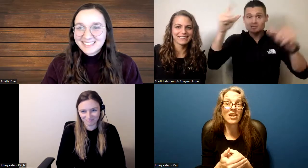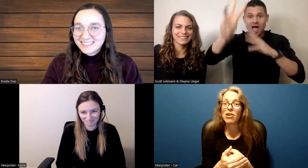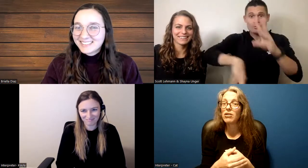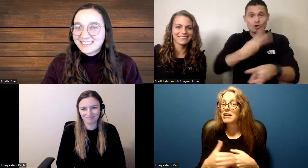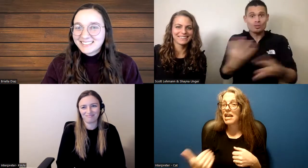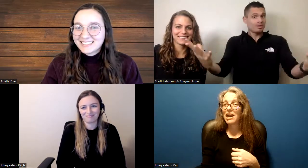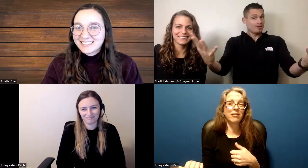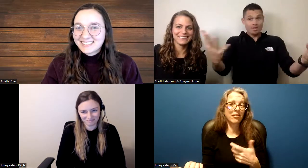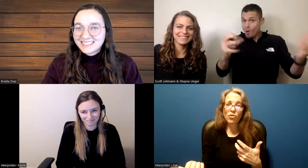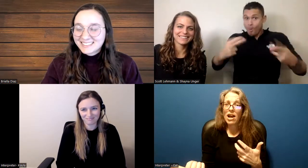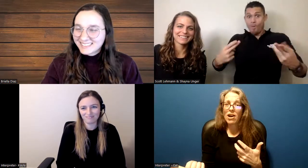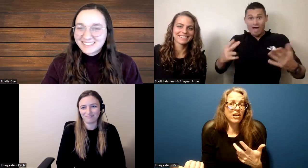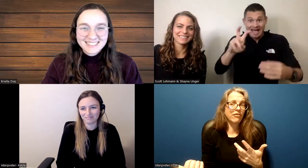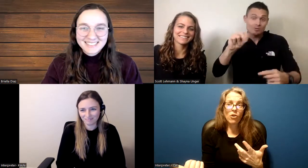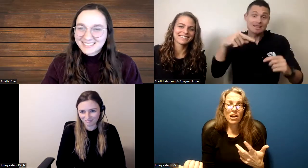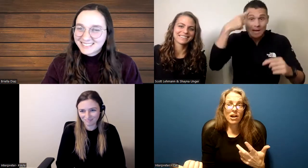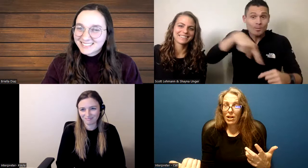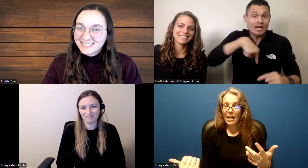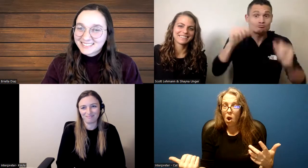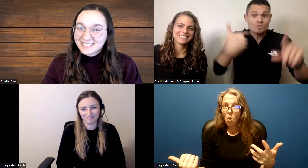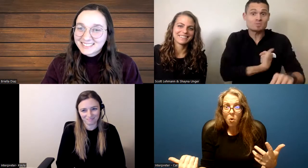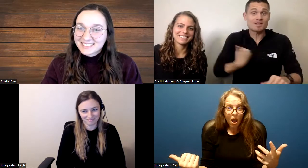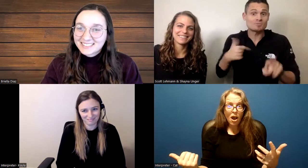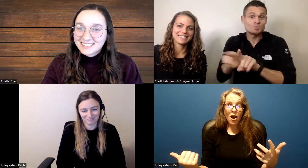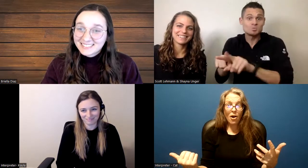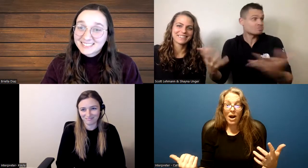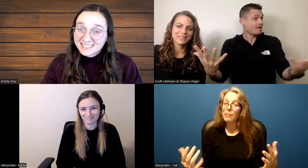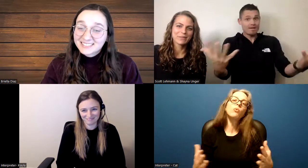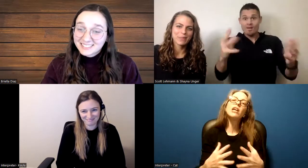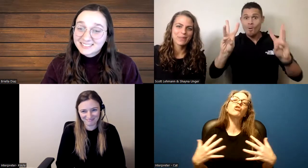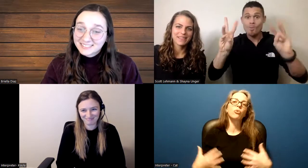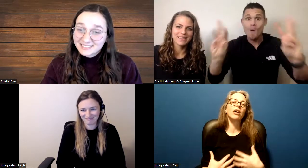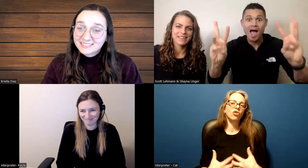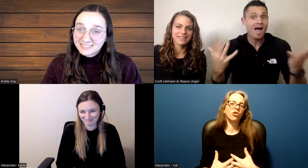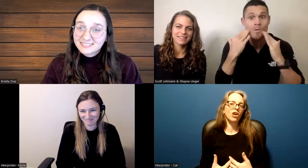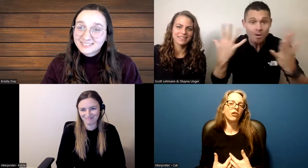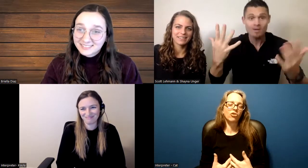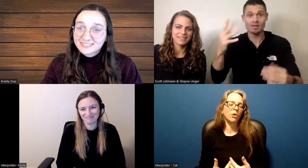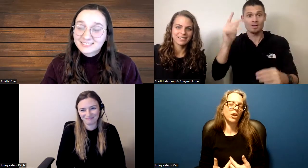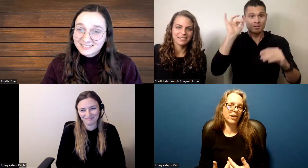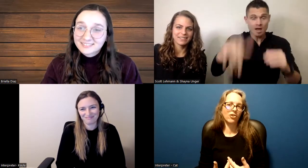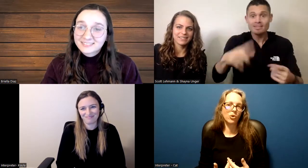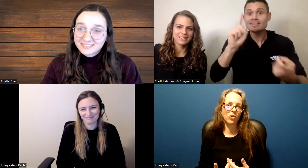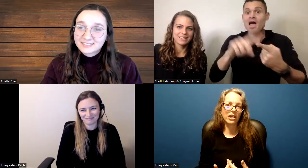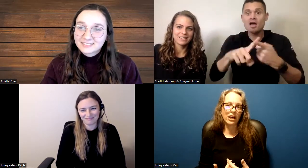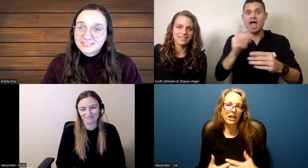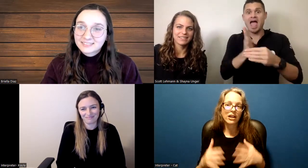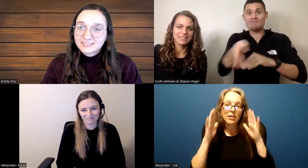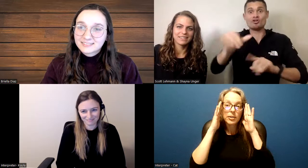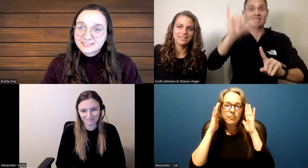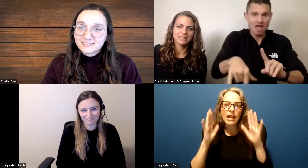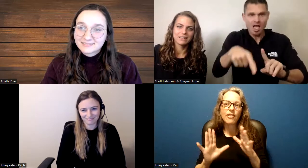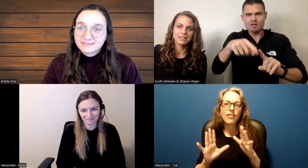set sail, hit ground at Florida. And we're like, whoa. I mean, we surprised ourselves, to be honest. We really